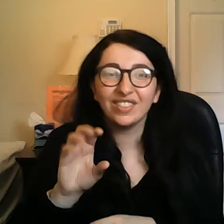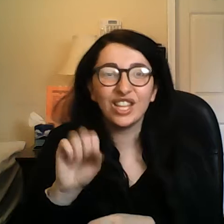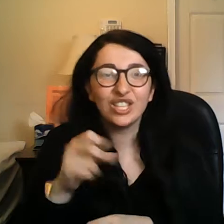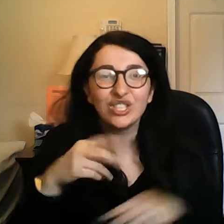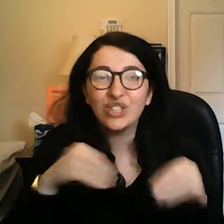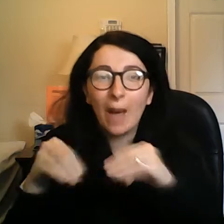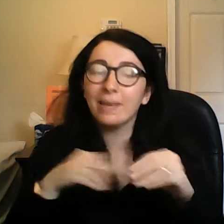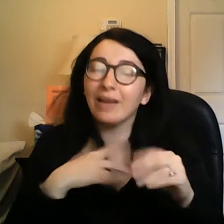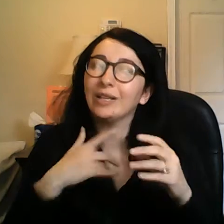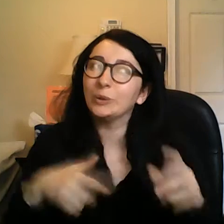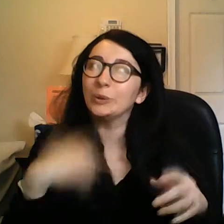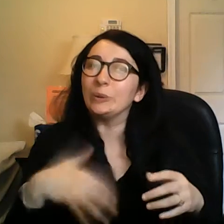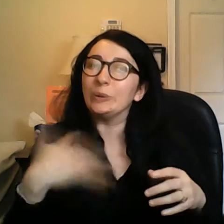extra layer of